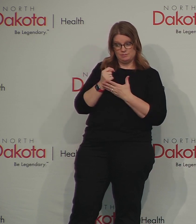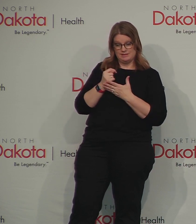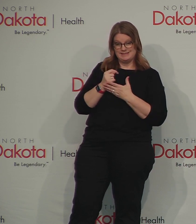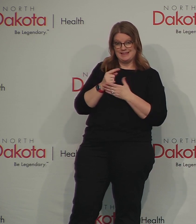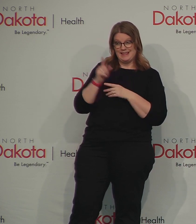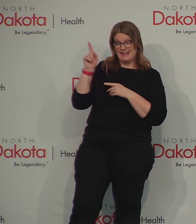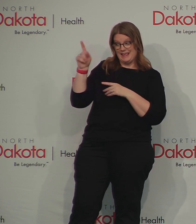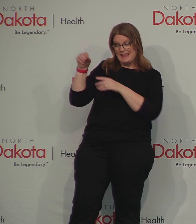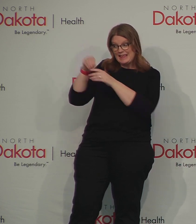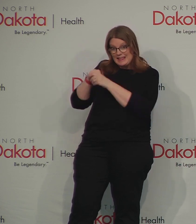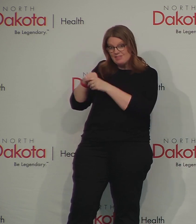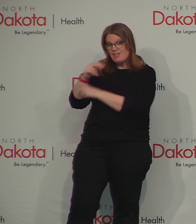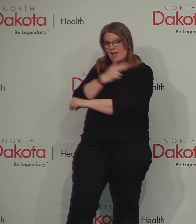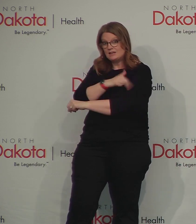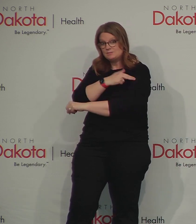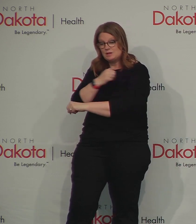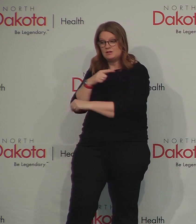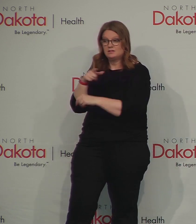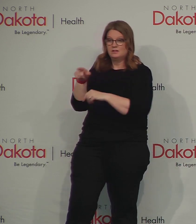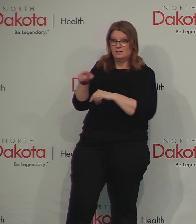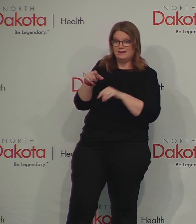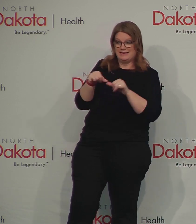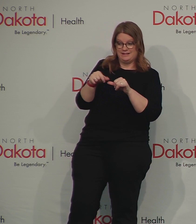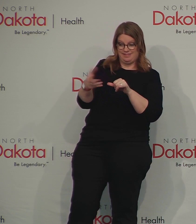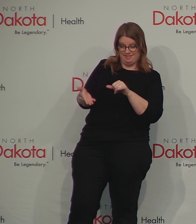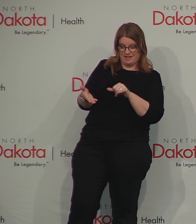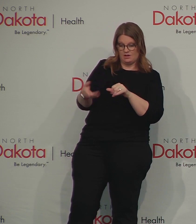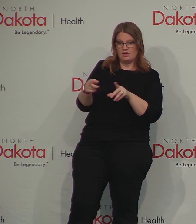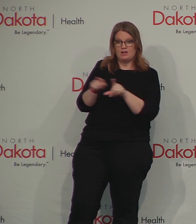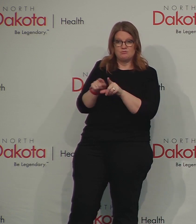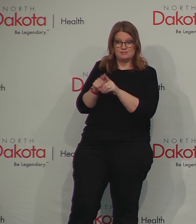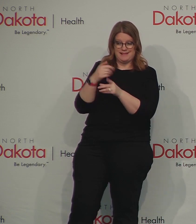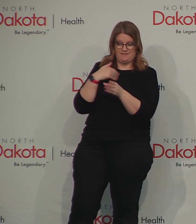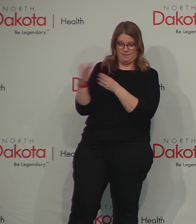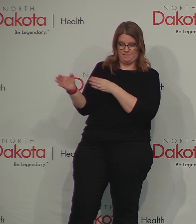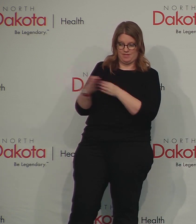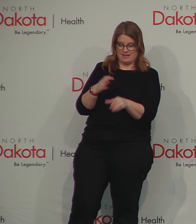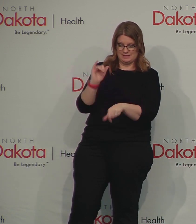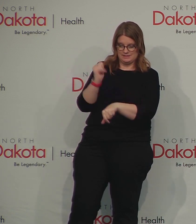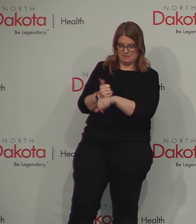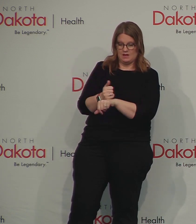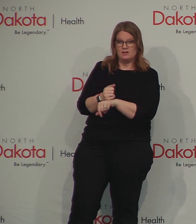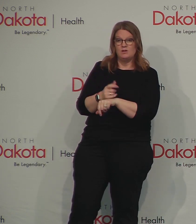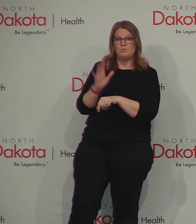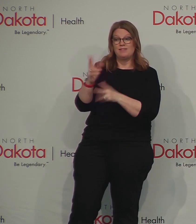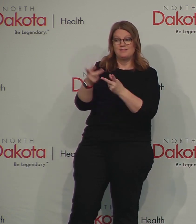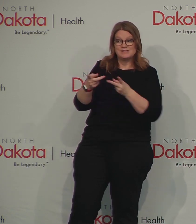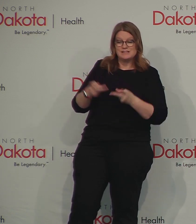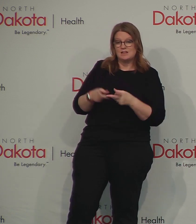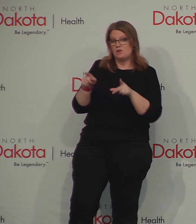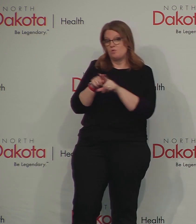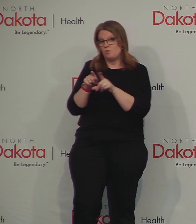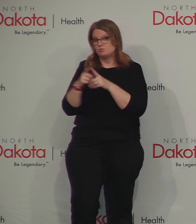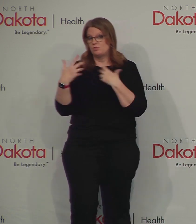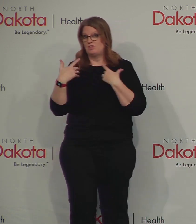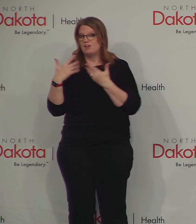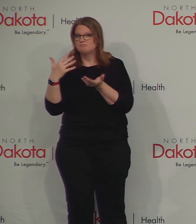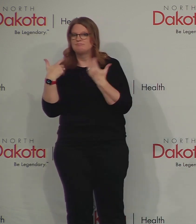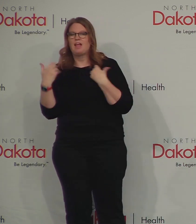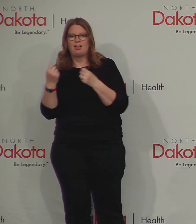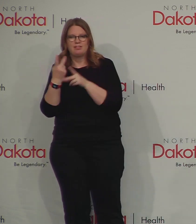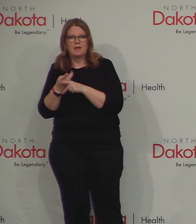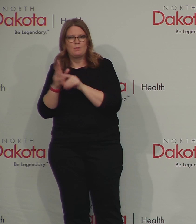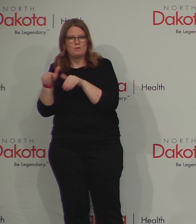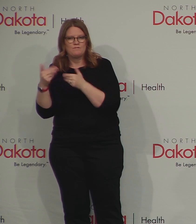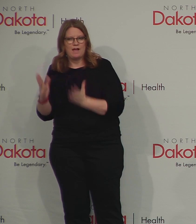hospital and have a plan in place with their long-term care facility and their healthcare provider. And